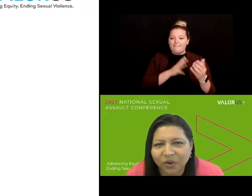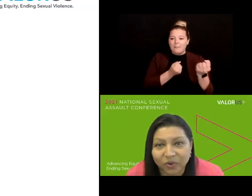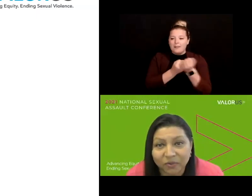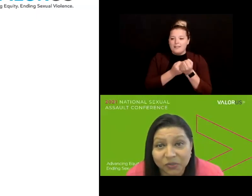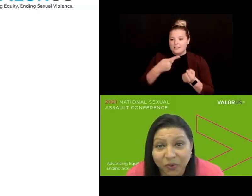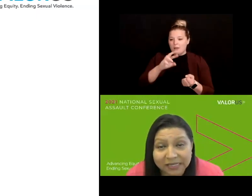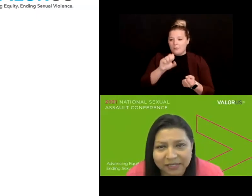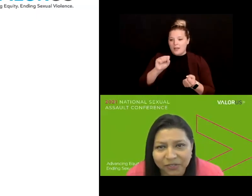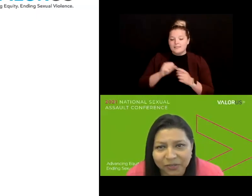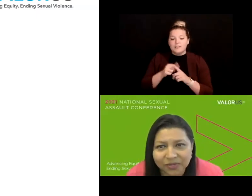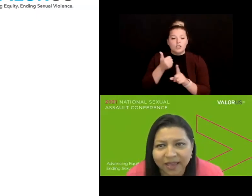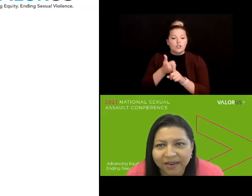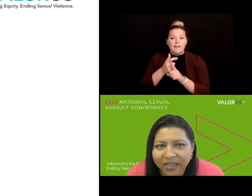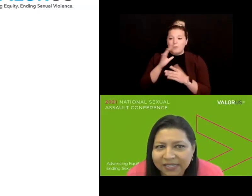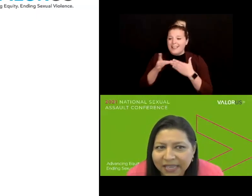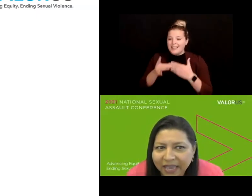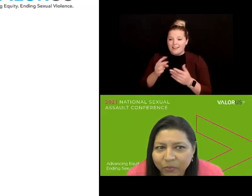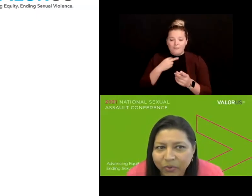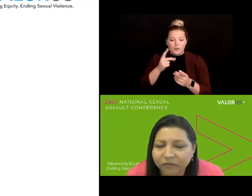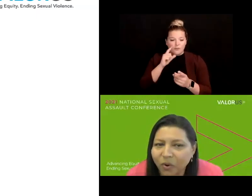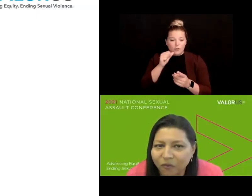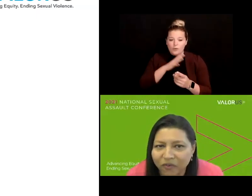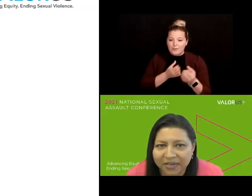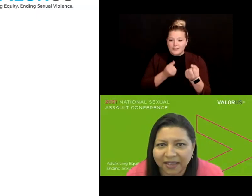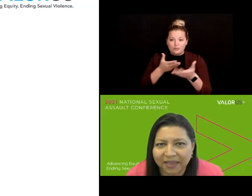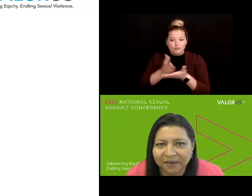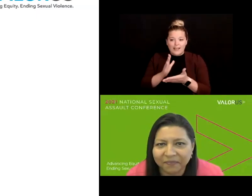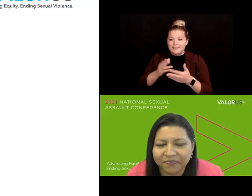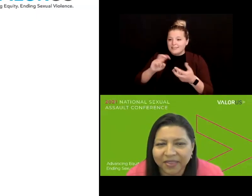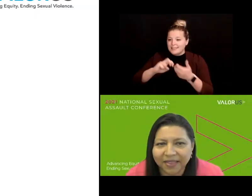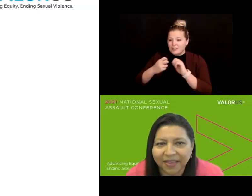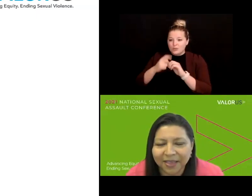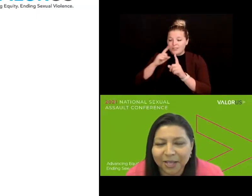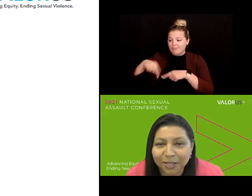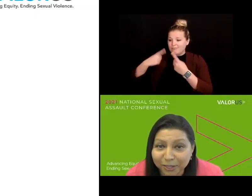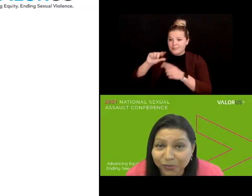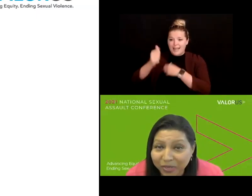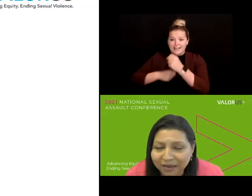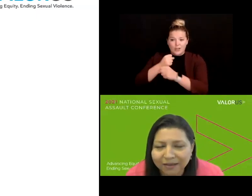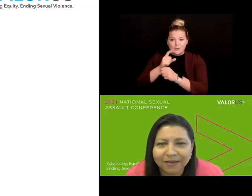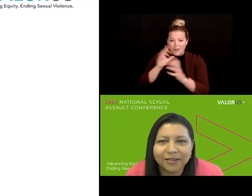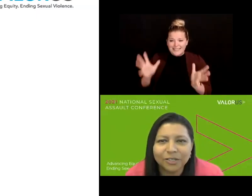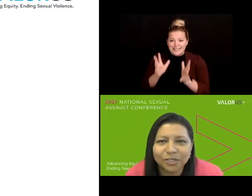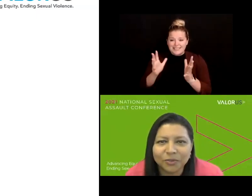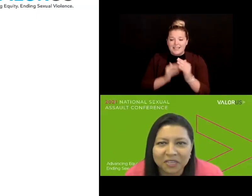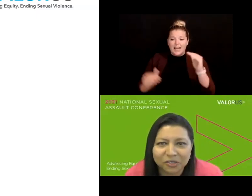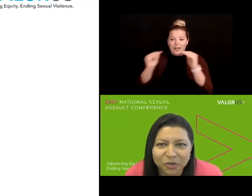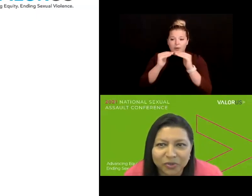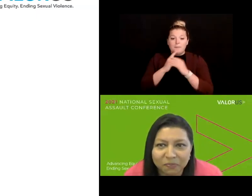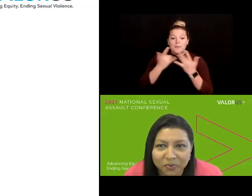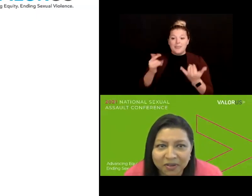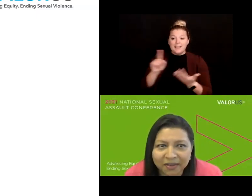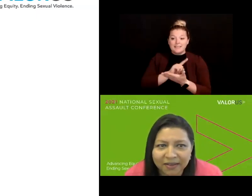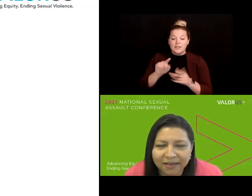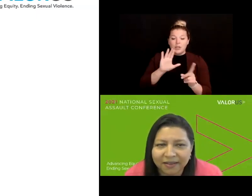voice on women's rights issues and advancing equity for over a decade. This week, Jamia's